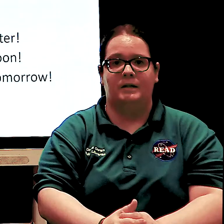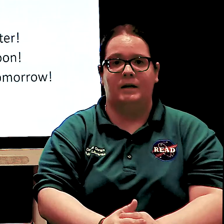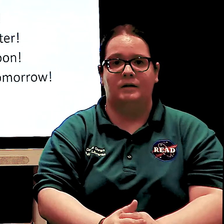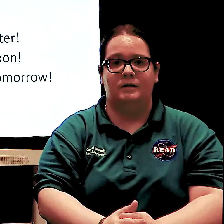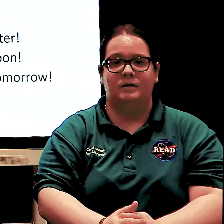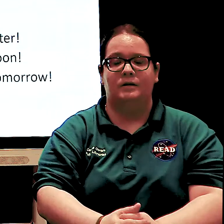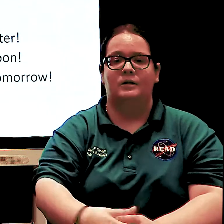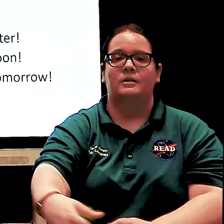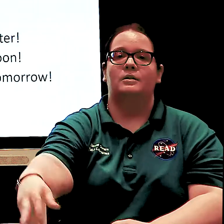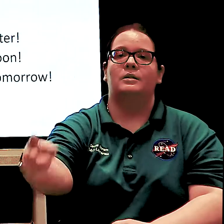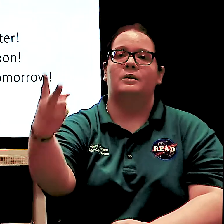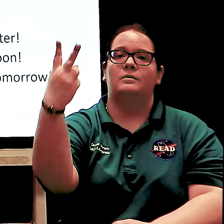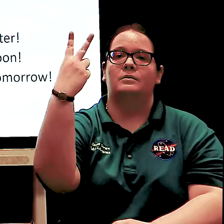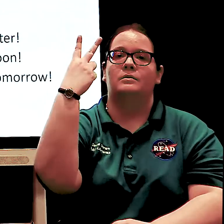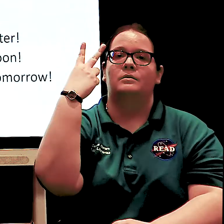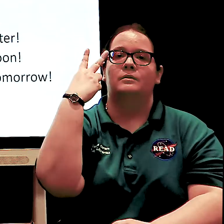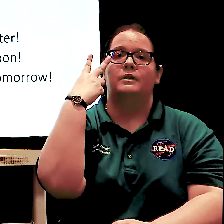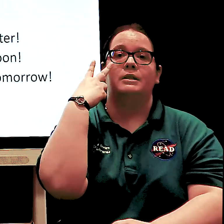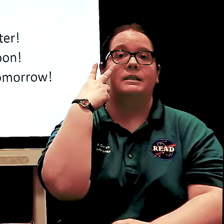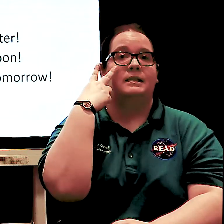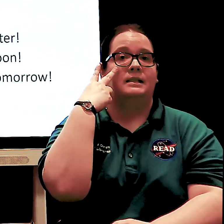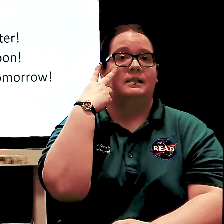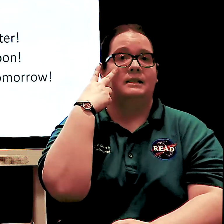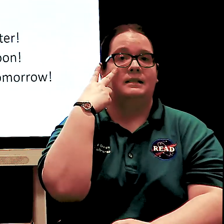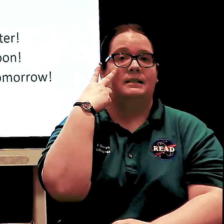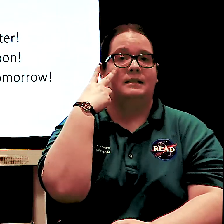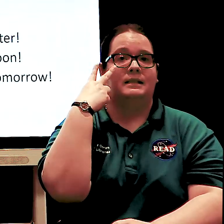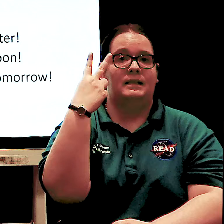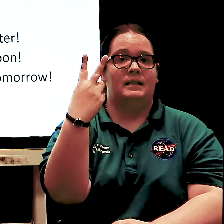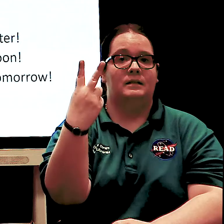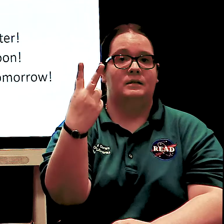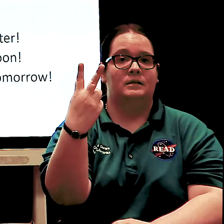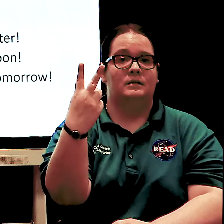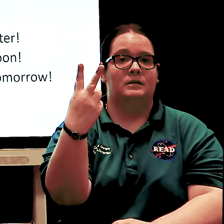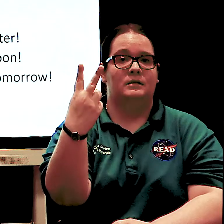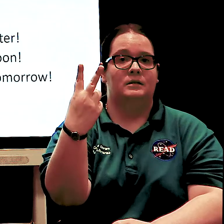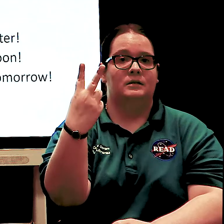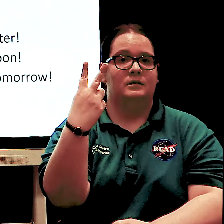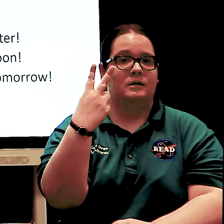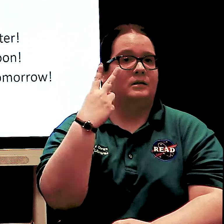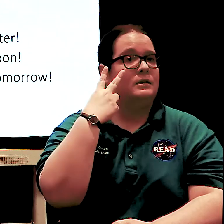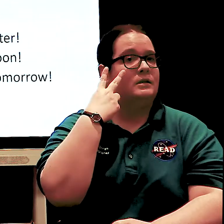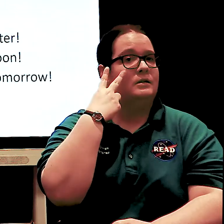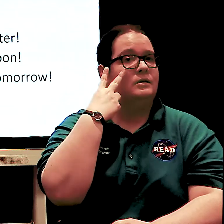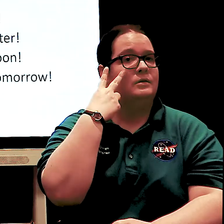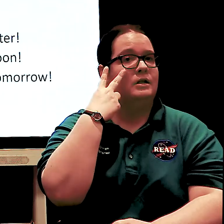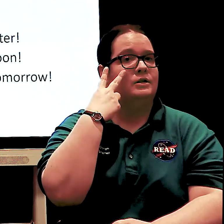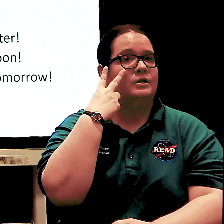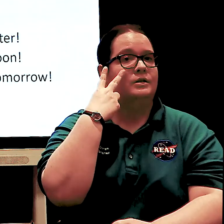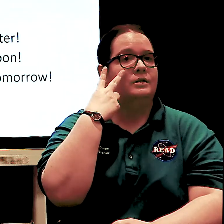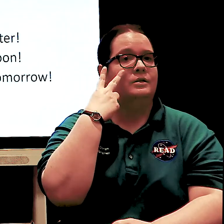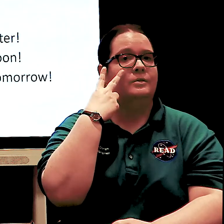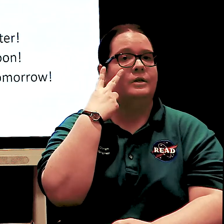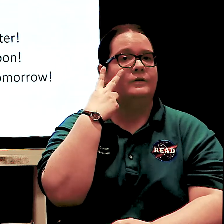later. So, first is C. See, you touch your middle